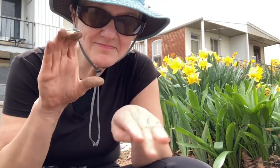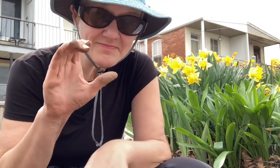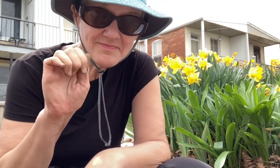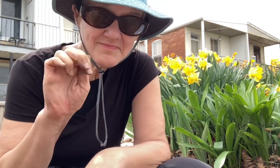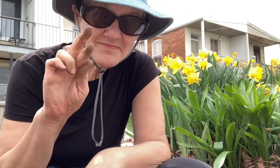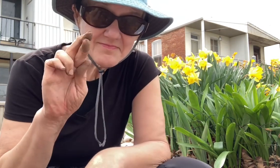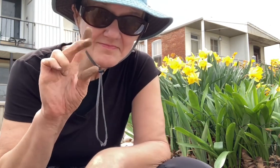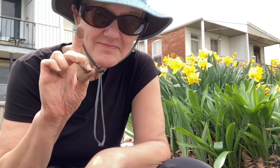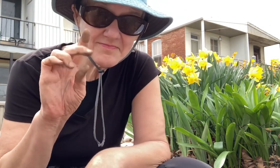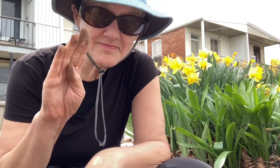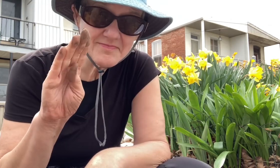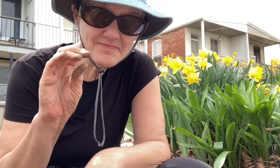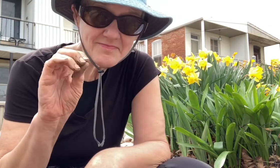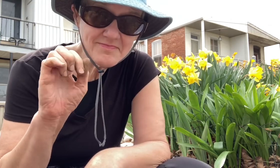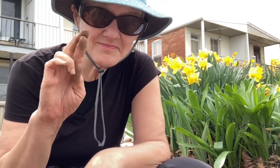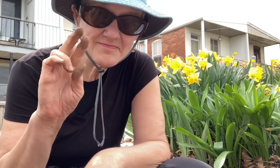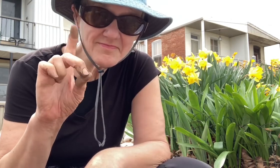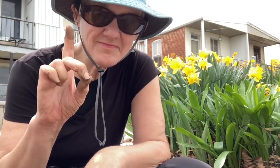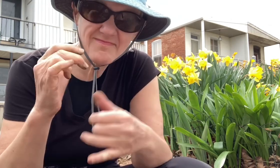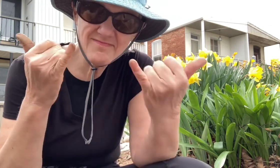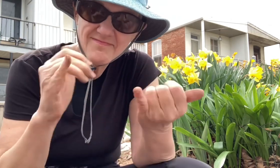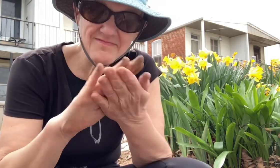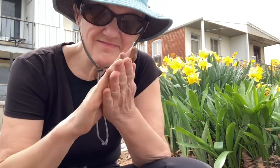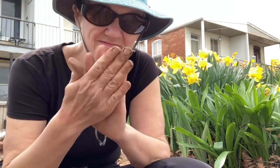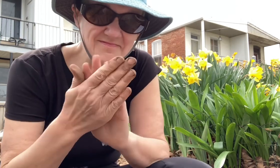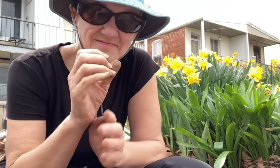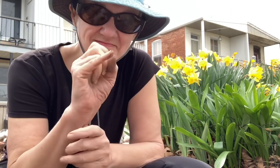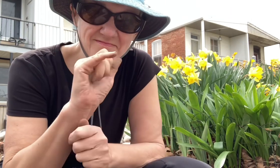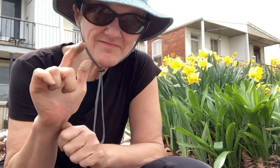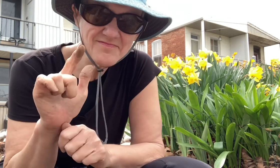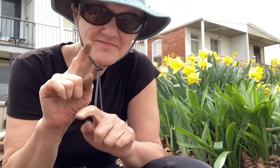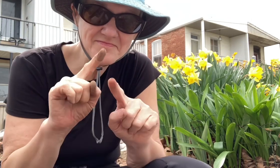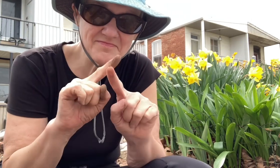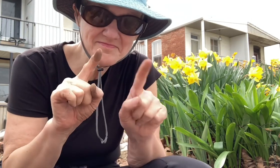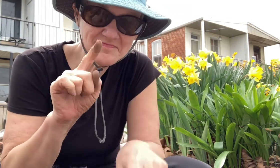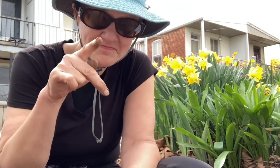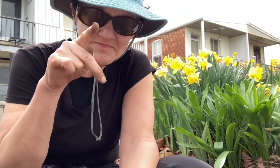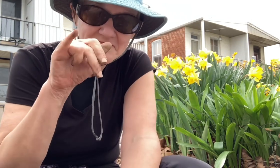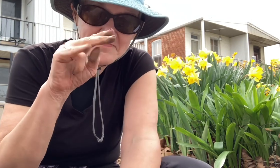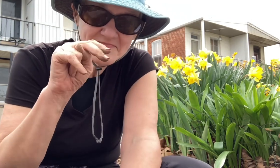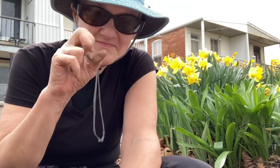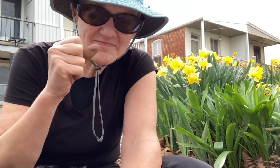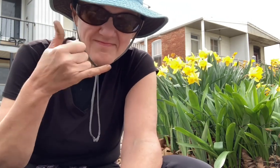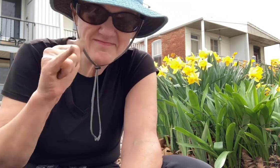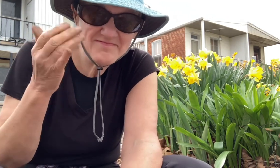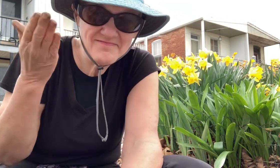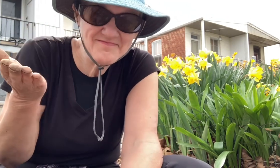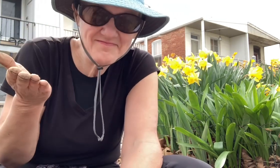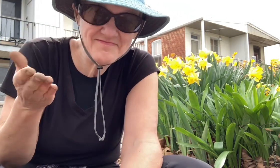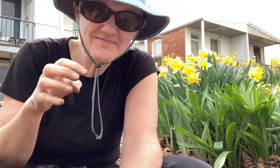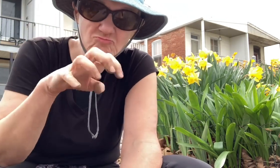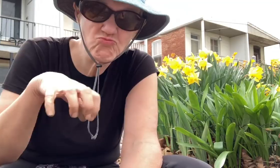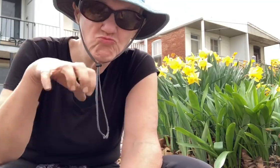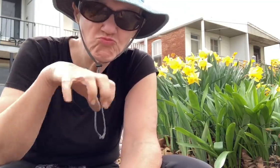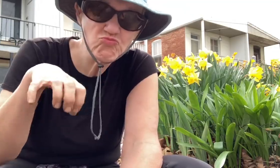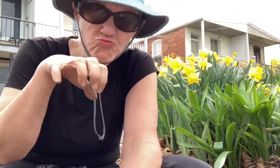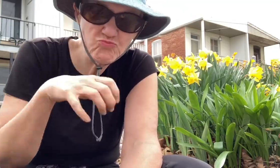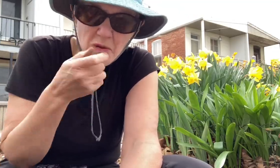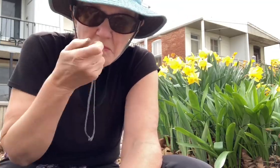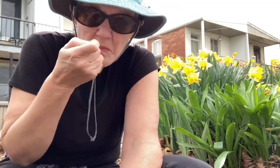The cardboard from the fall of 2022, it's already broken down into soil, but its landscape pins are still down